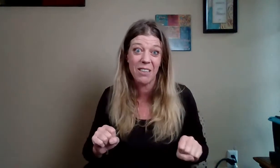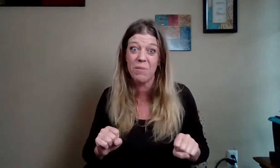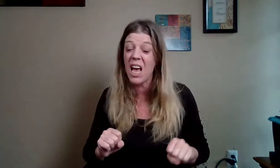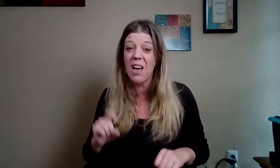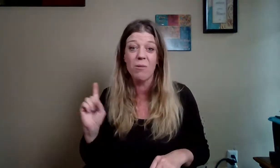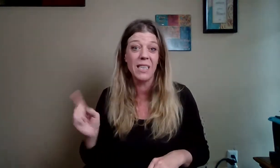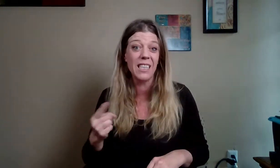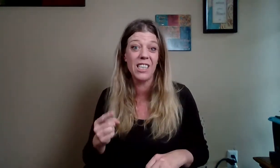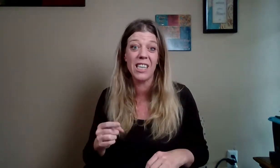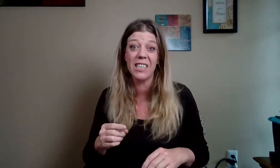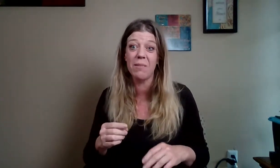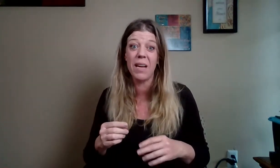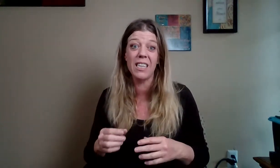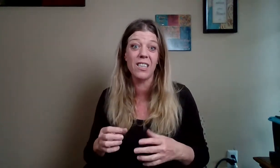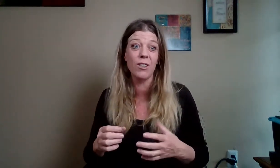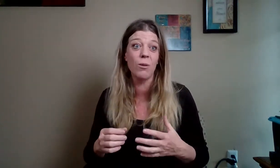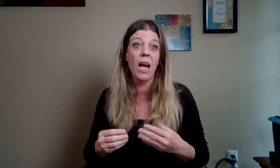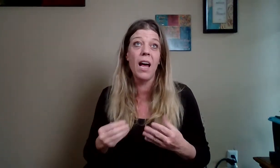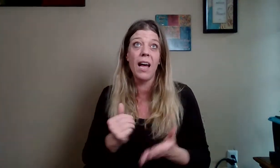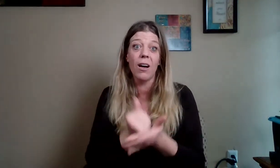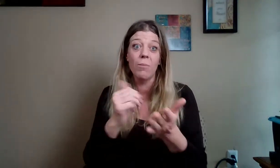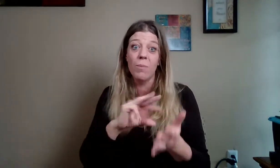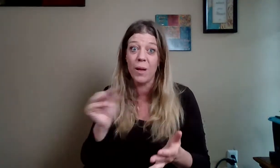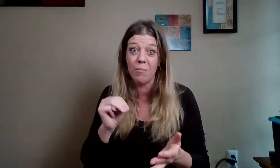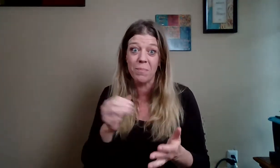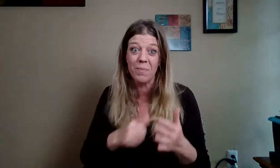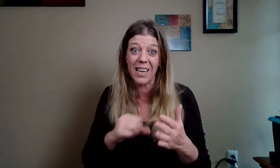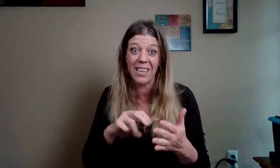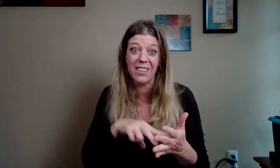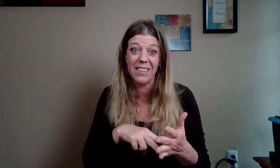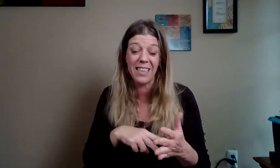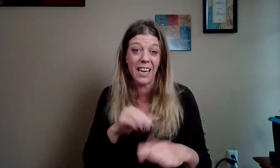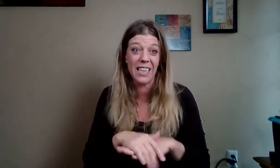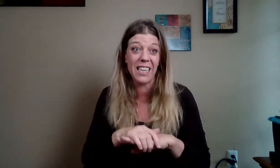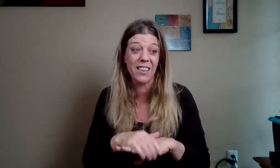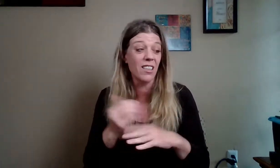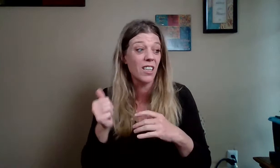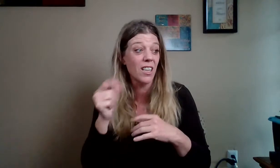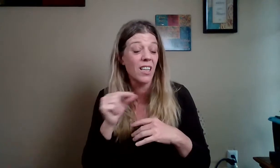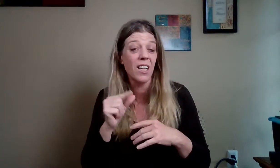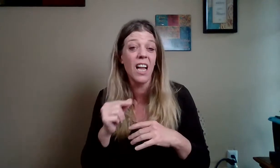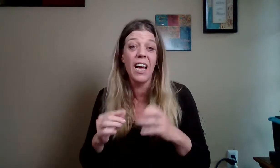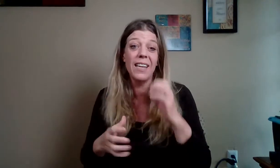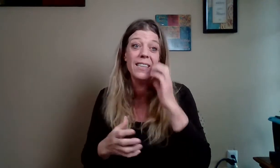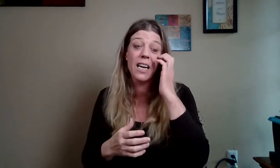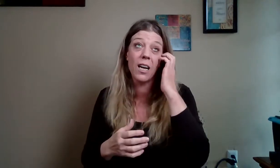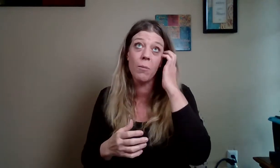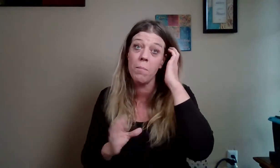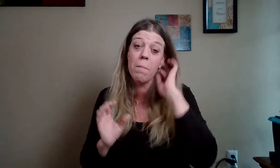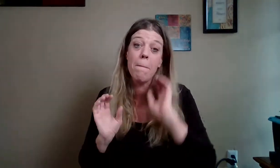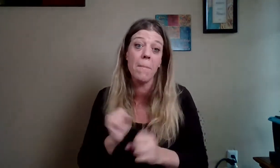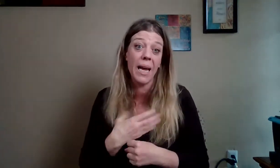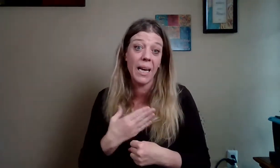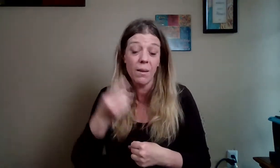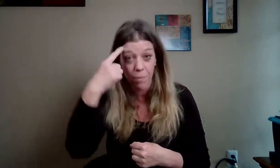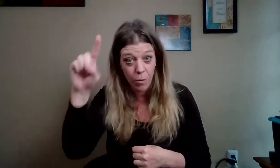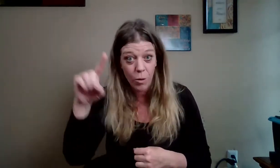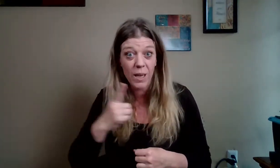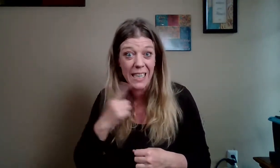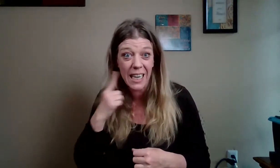system. It was just meant to help them understand English a little. It's made for